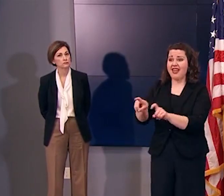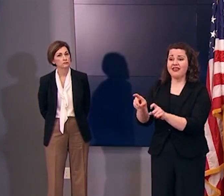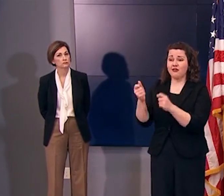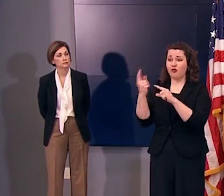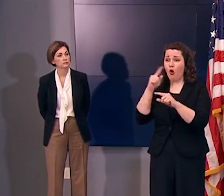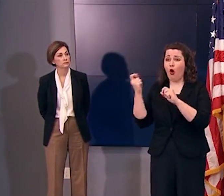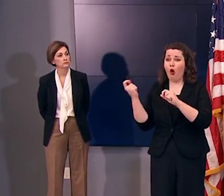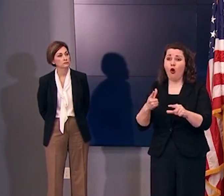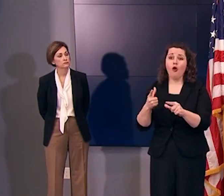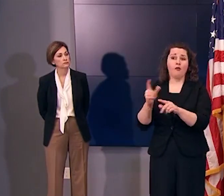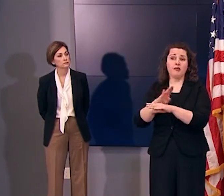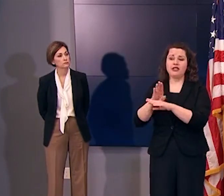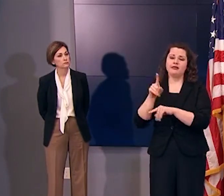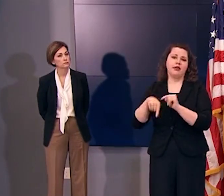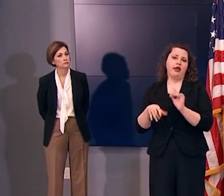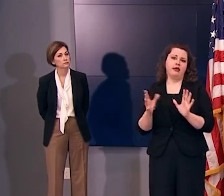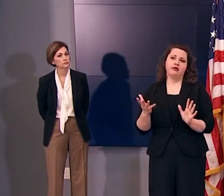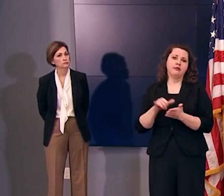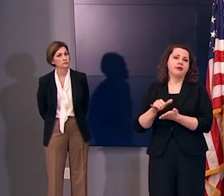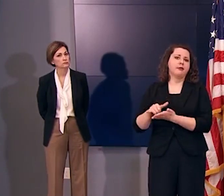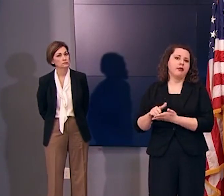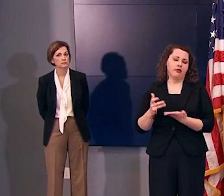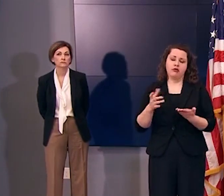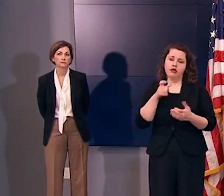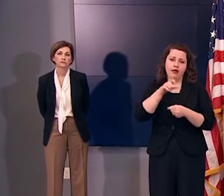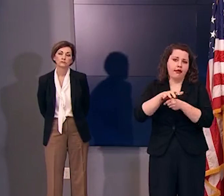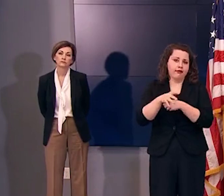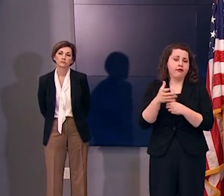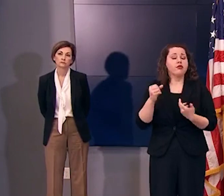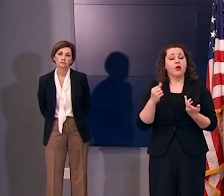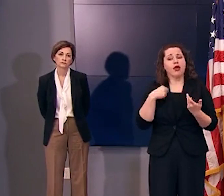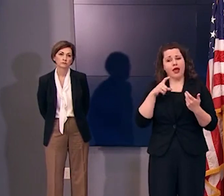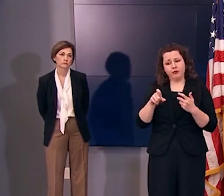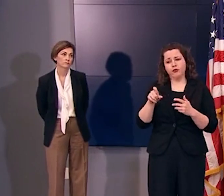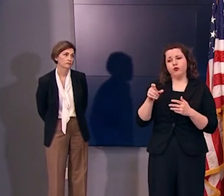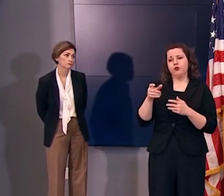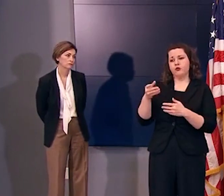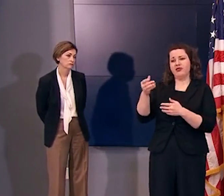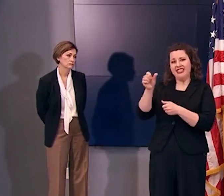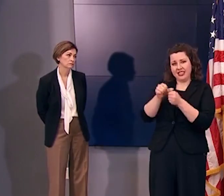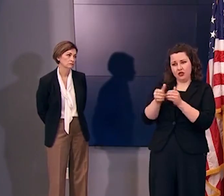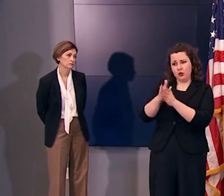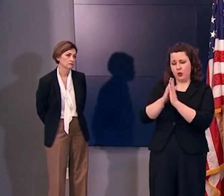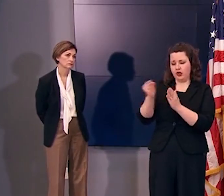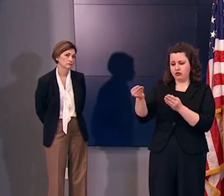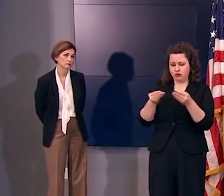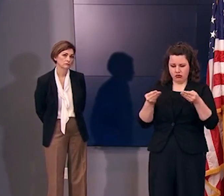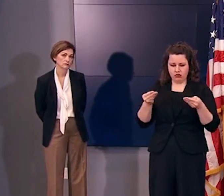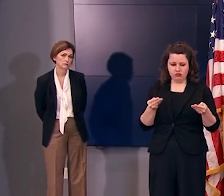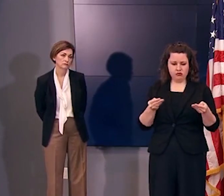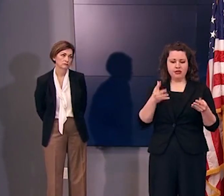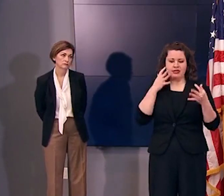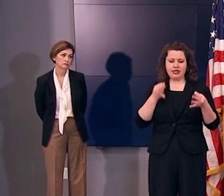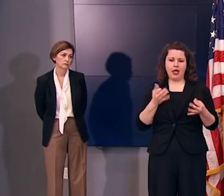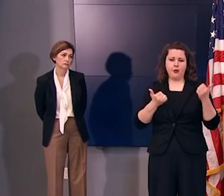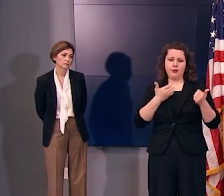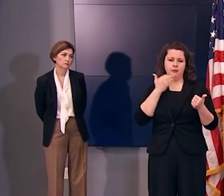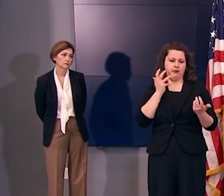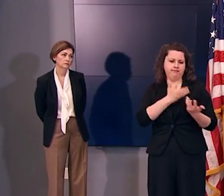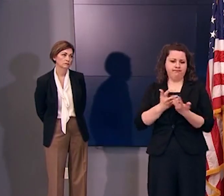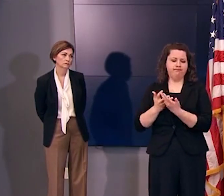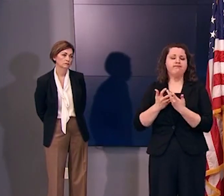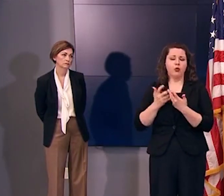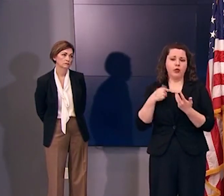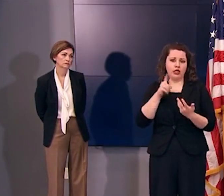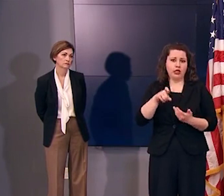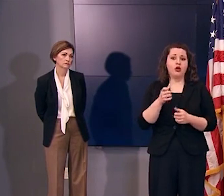us for that. So we'll just have to see what the requests are, as well as some of our high priorities like long-term care facilities, to make sure